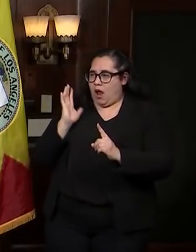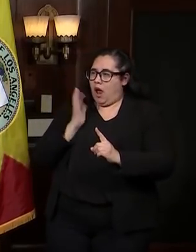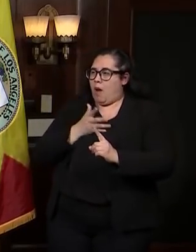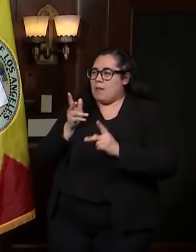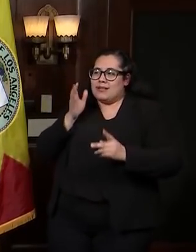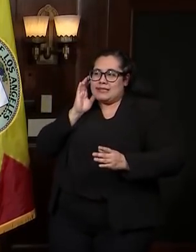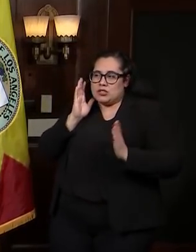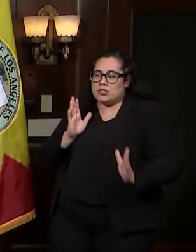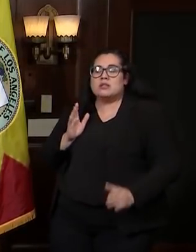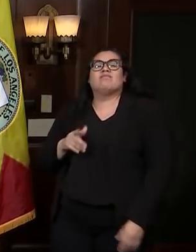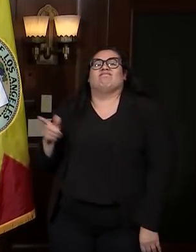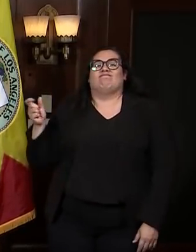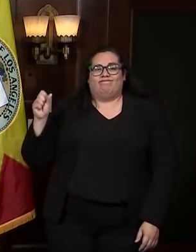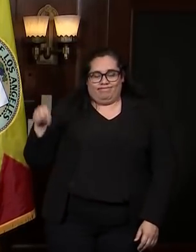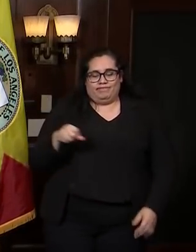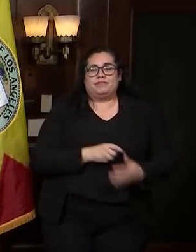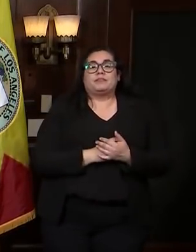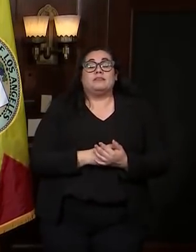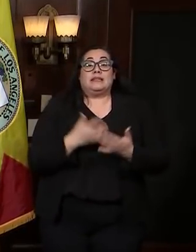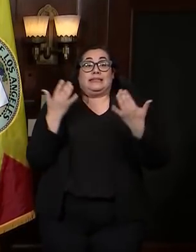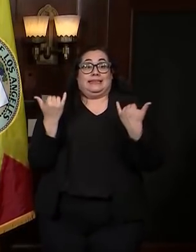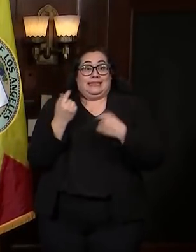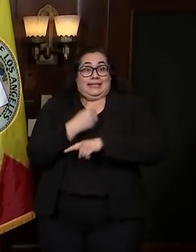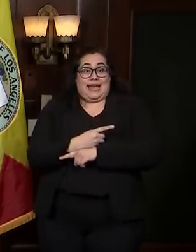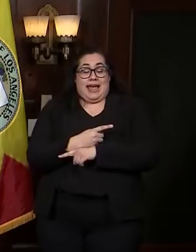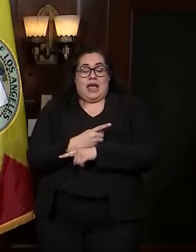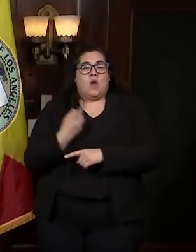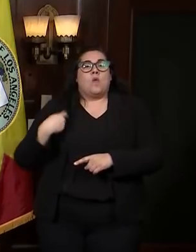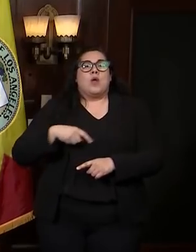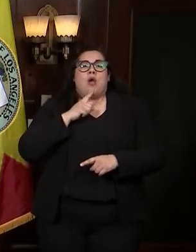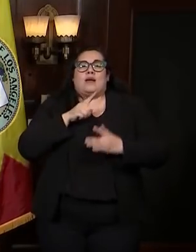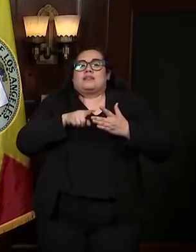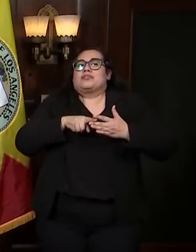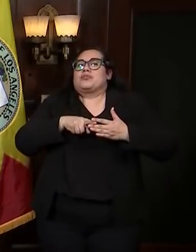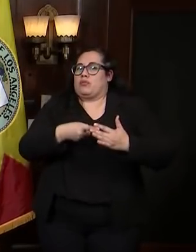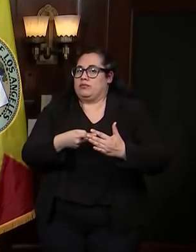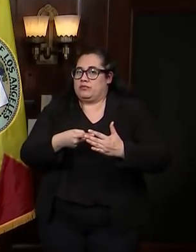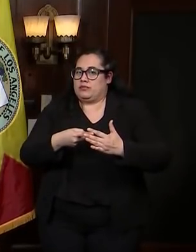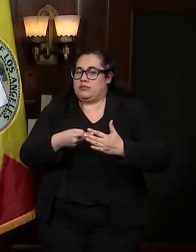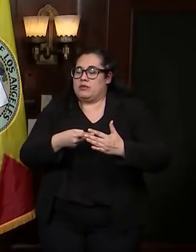por favor? Sí, por supuesto. Hoy estamos